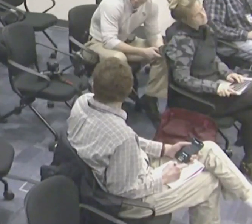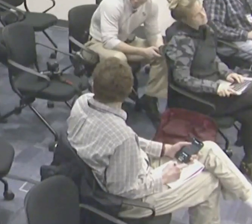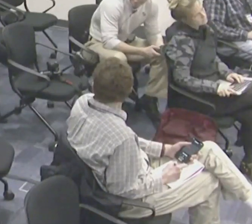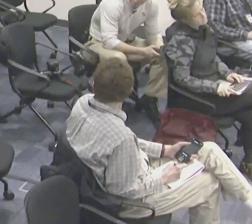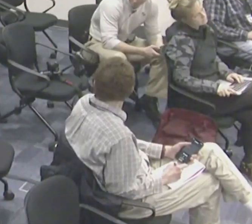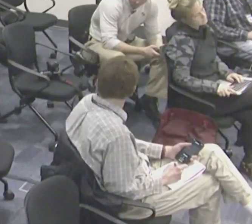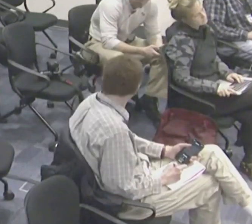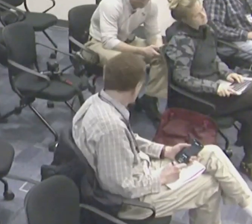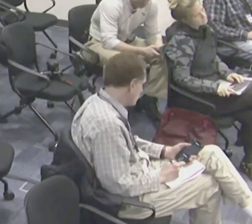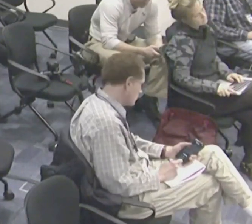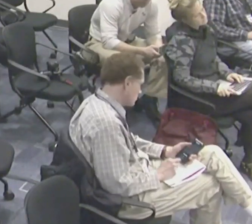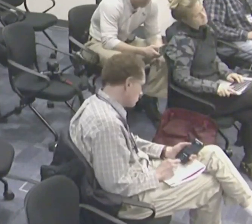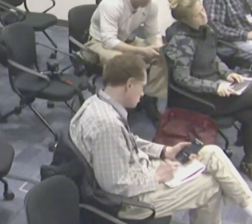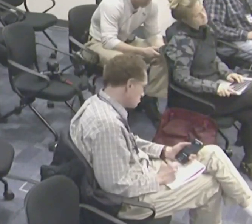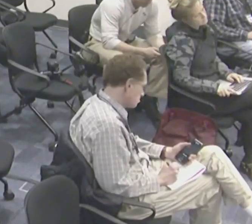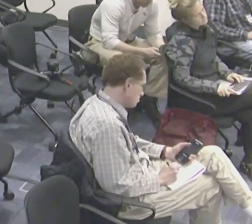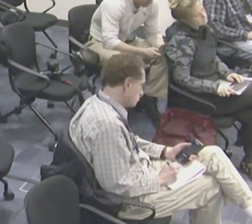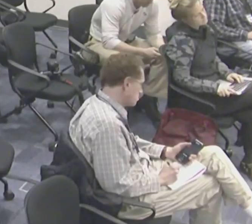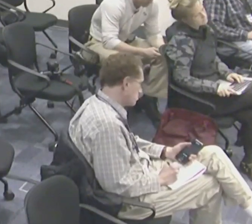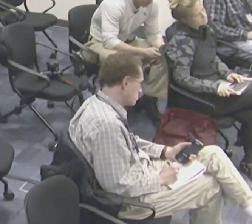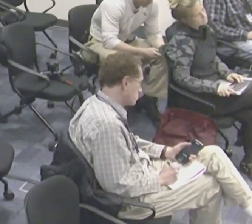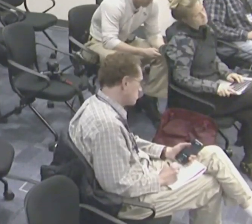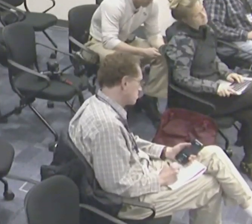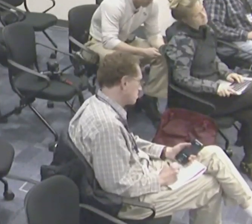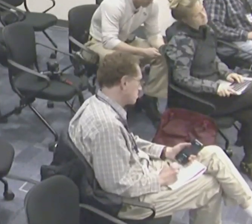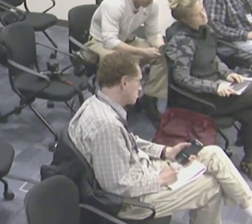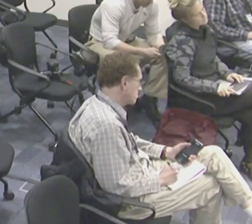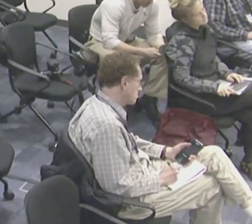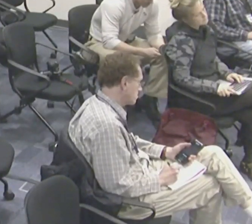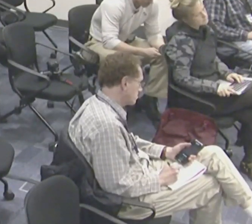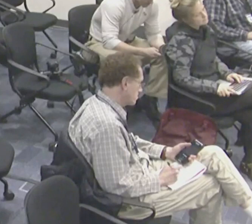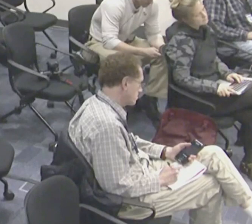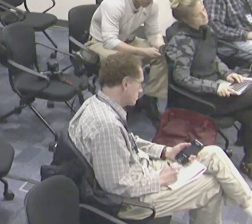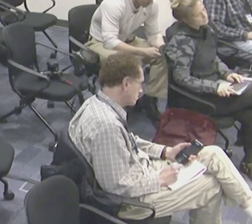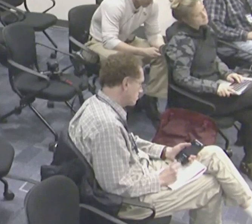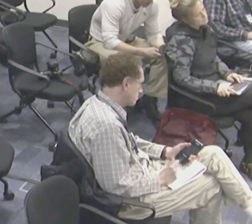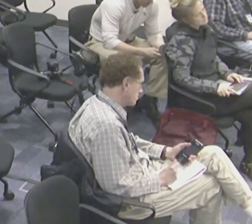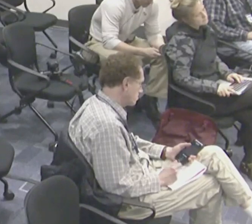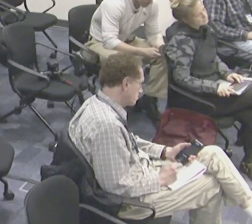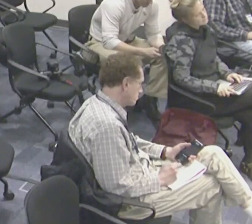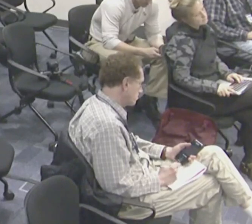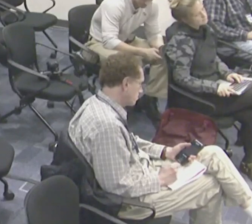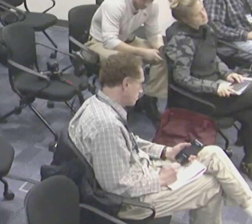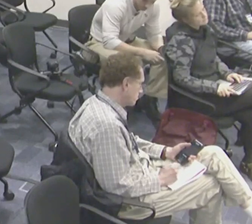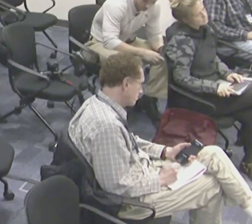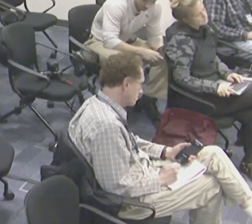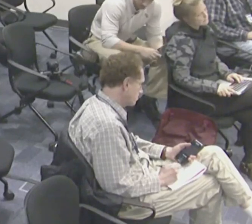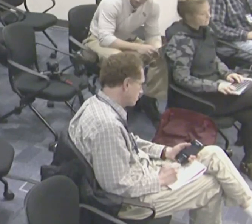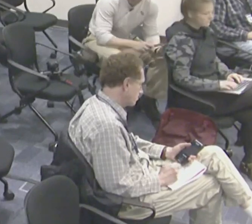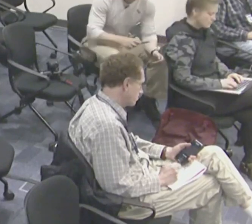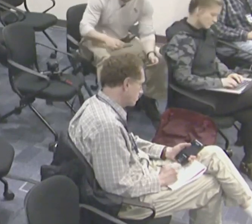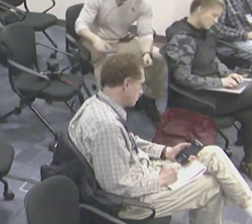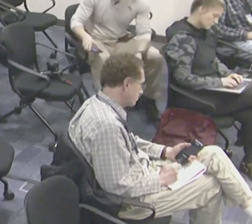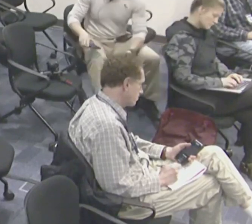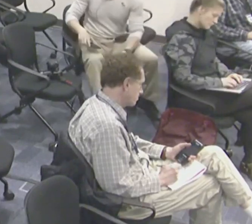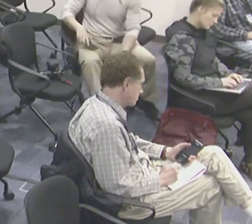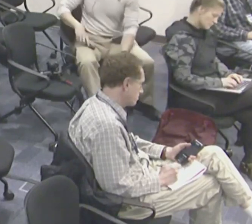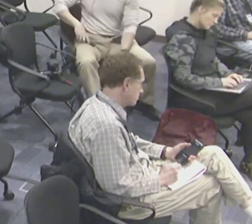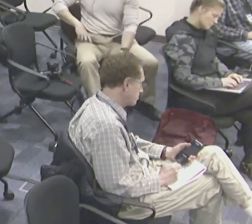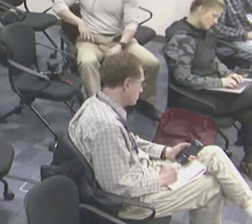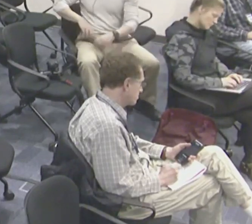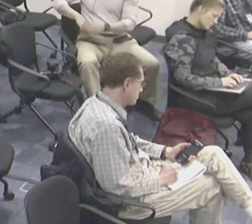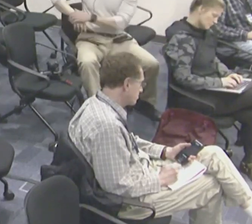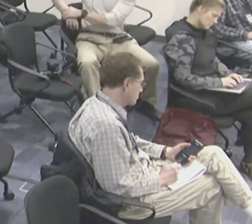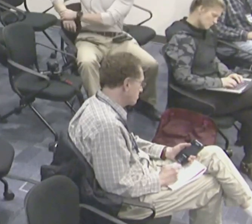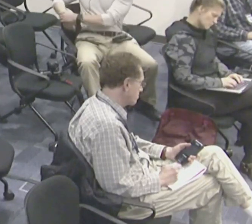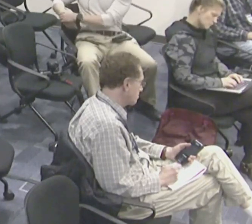are impacted from work, who are having to self-quarantine, and employees in the restaurant, has there